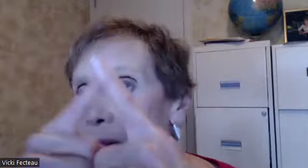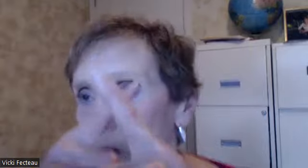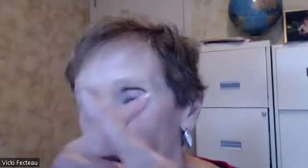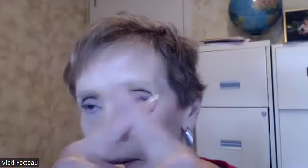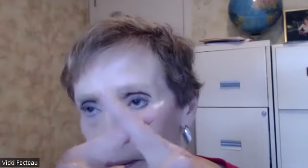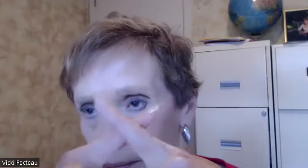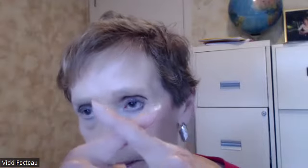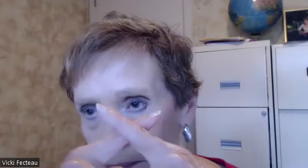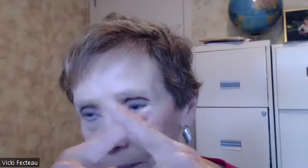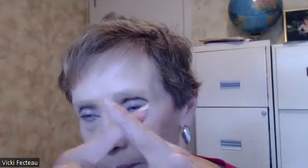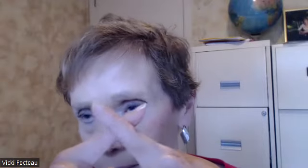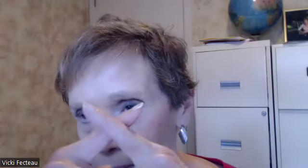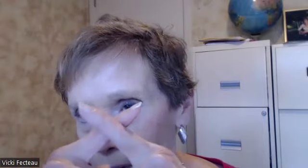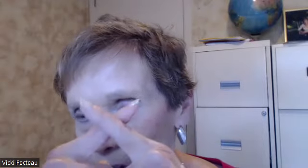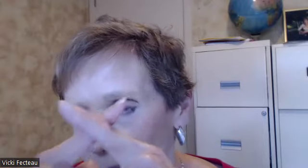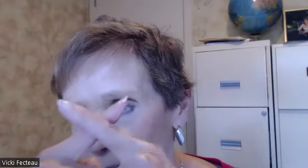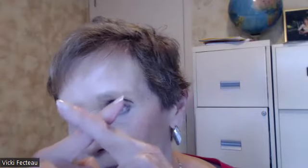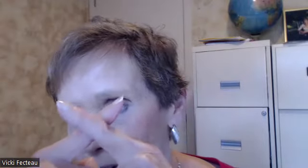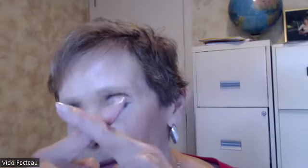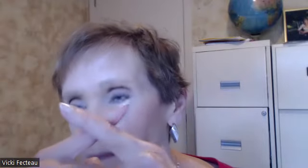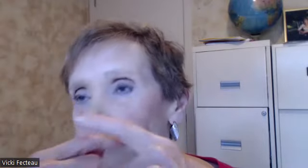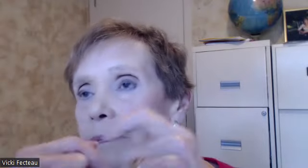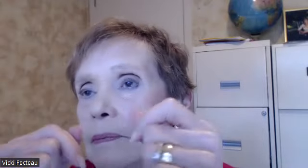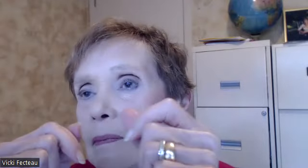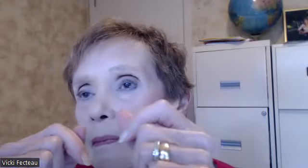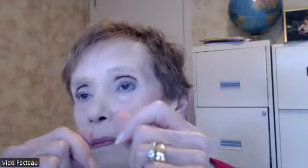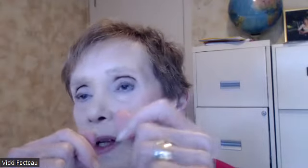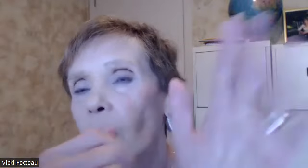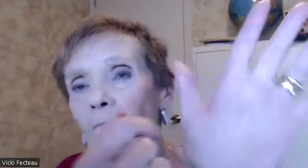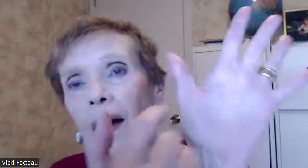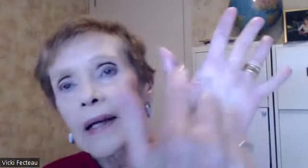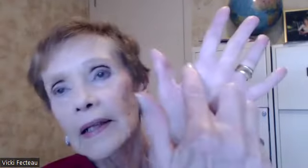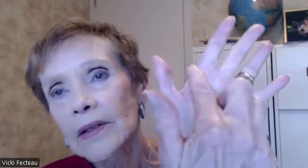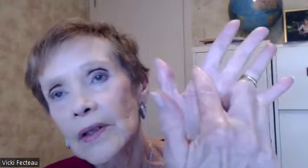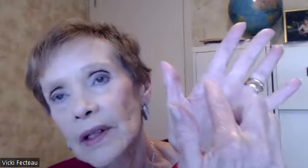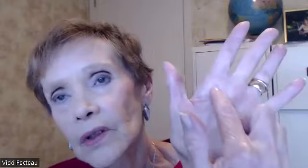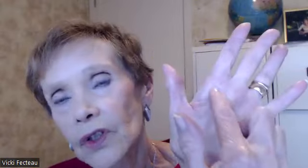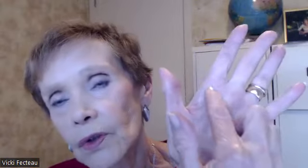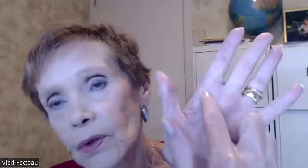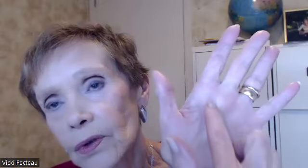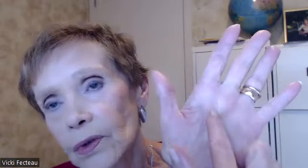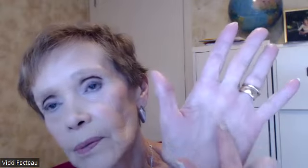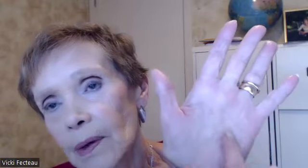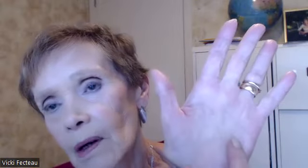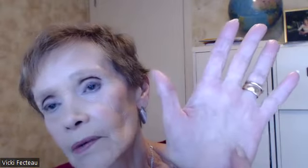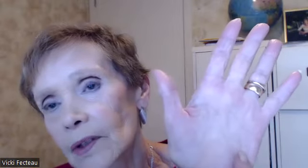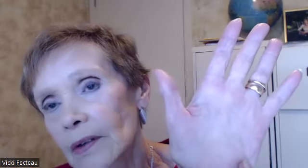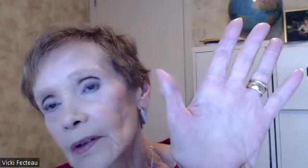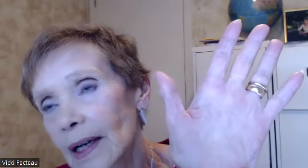X looks like an X. Y is a single stroke through the palm of your other